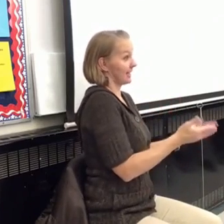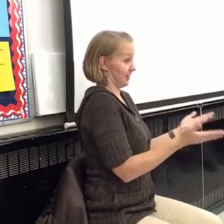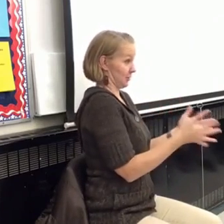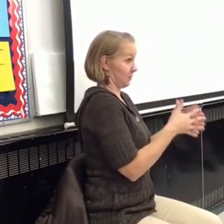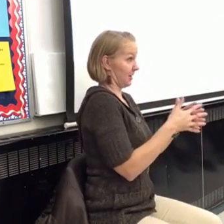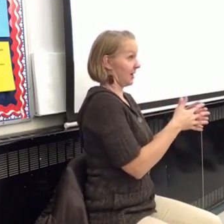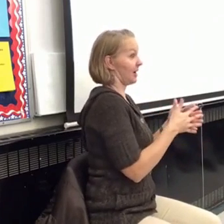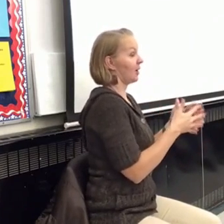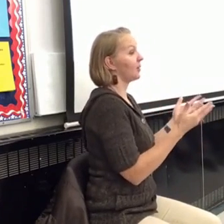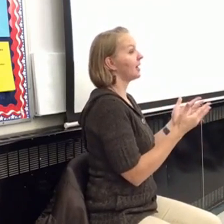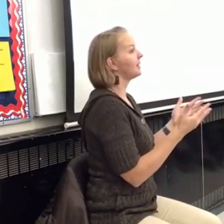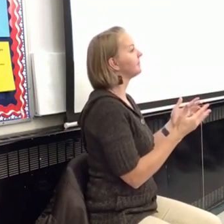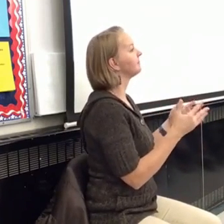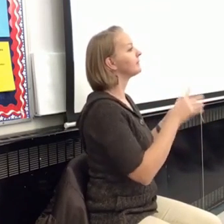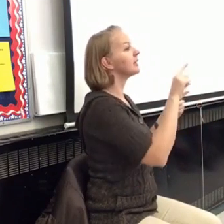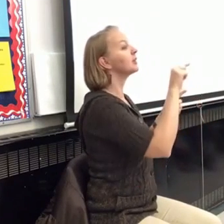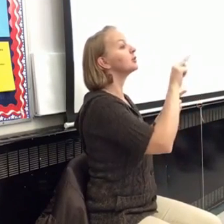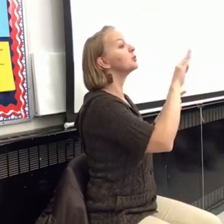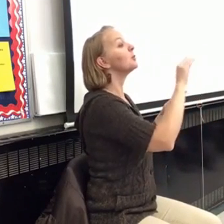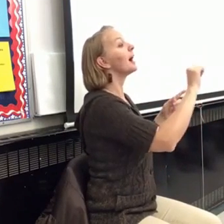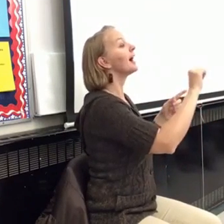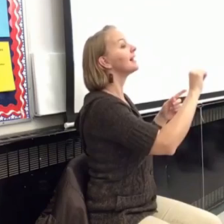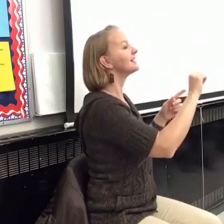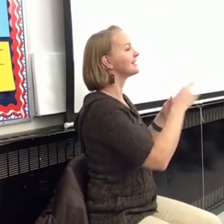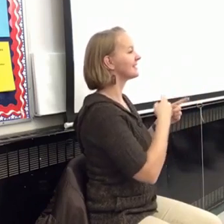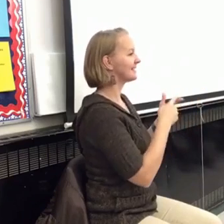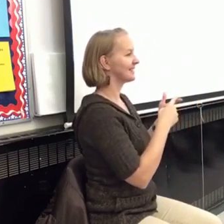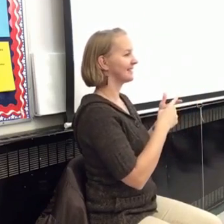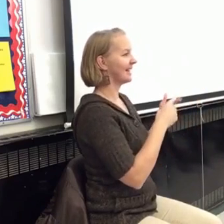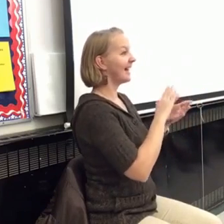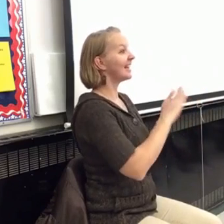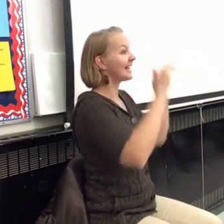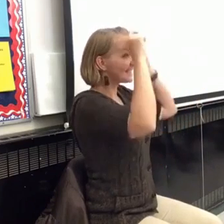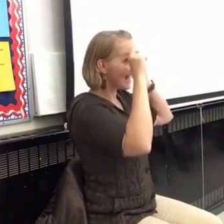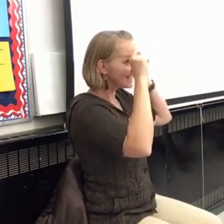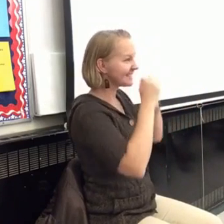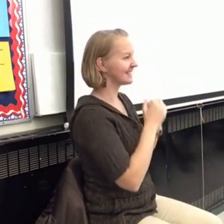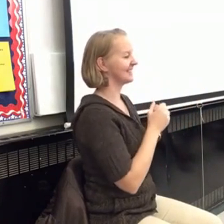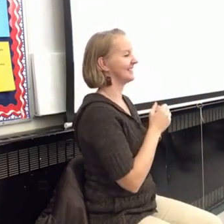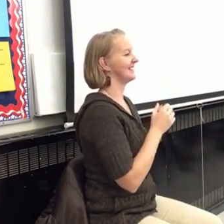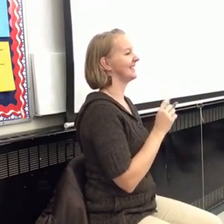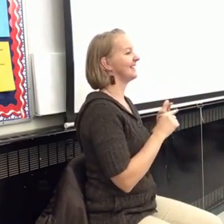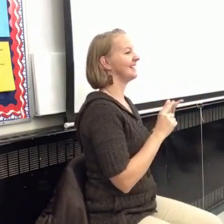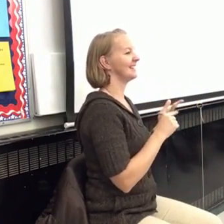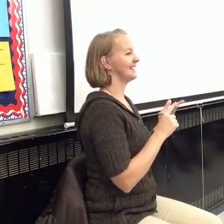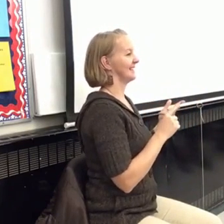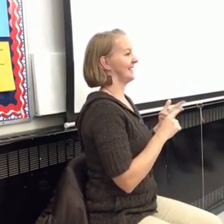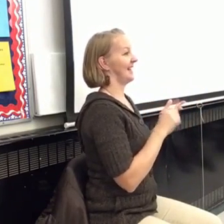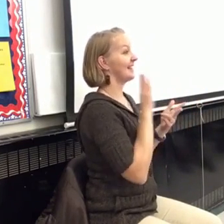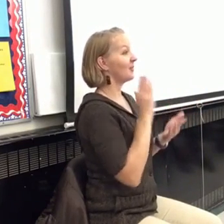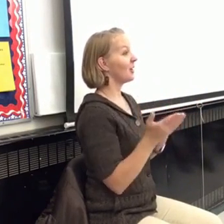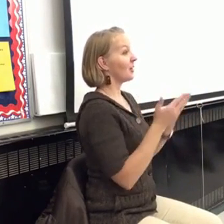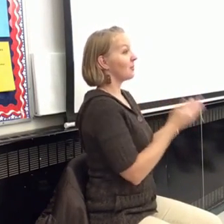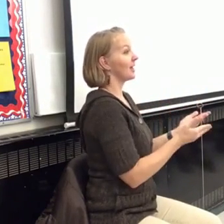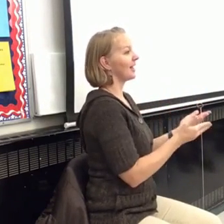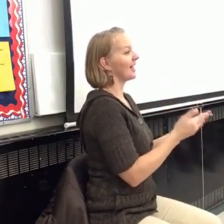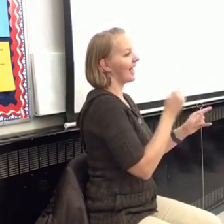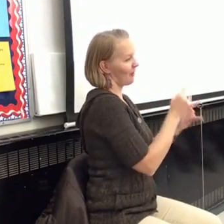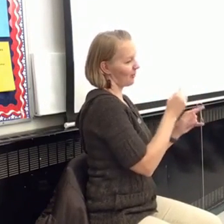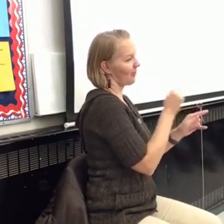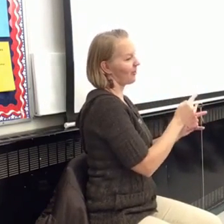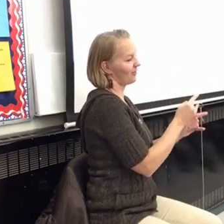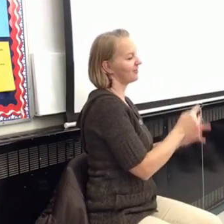be what? Nice hat. Yeah. Okay? They are going to bring